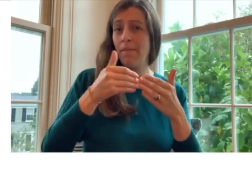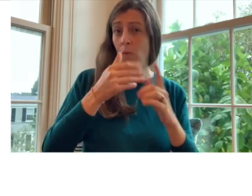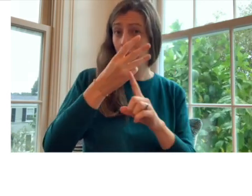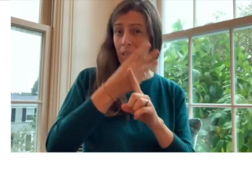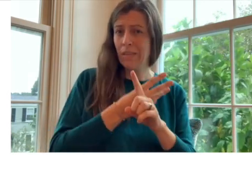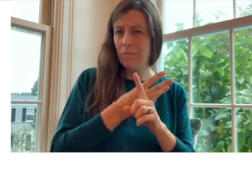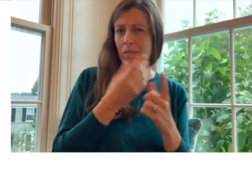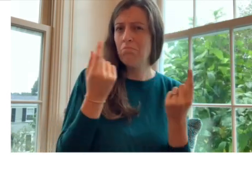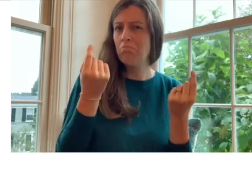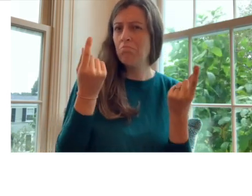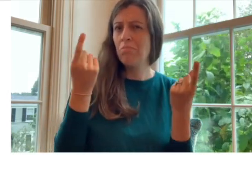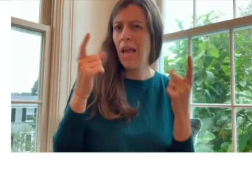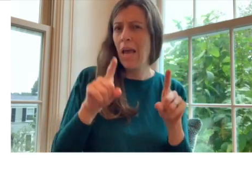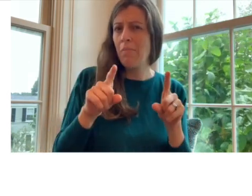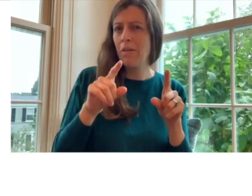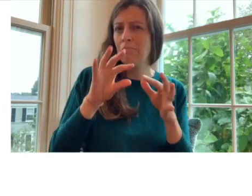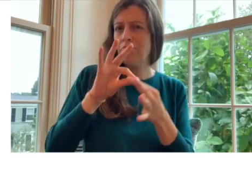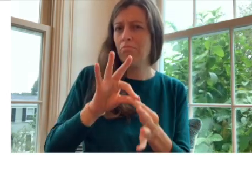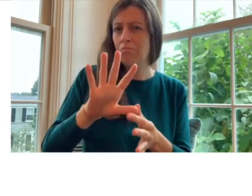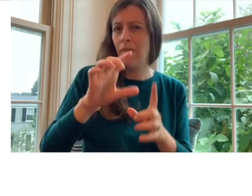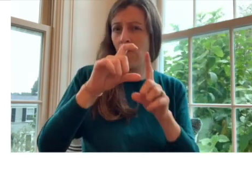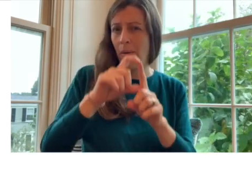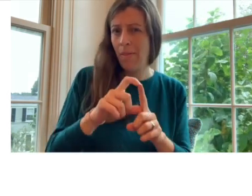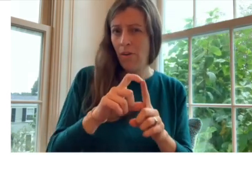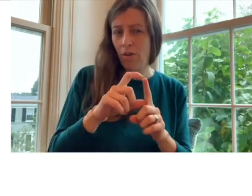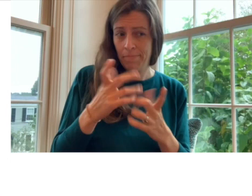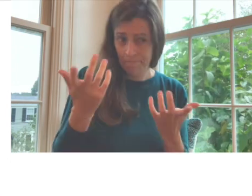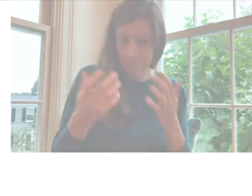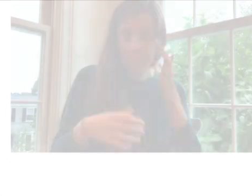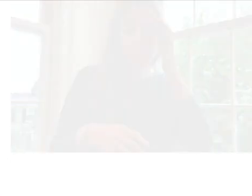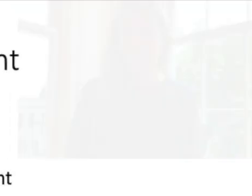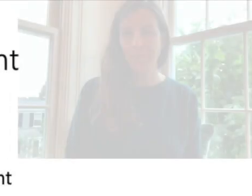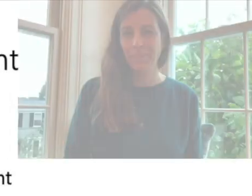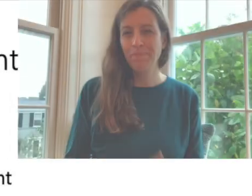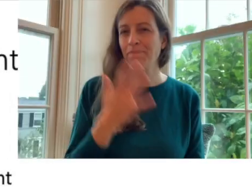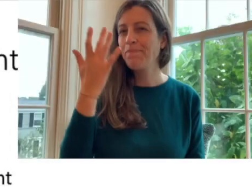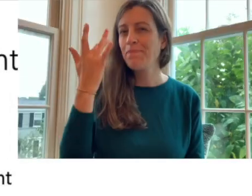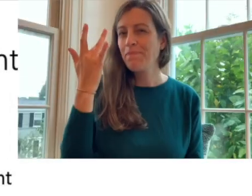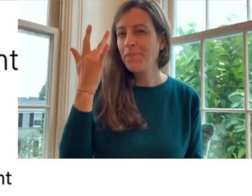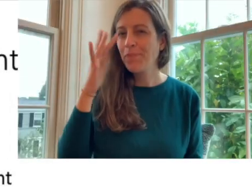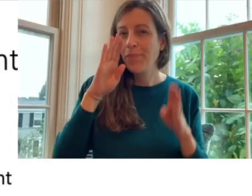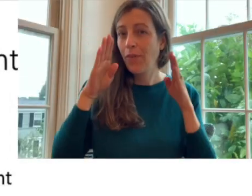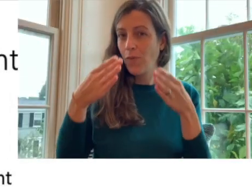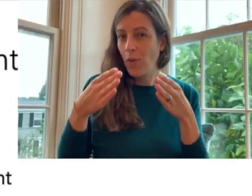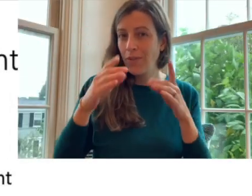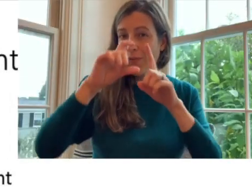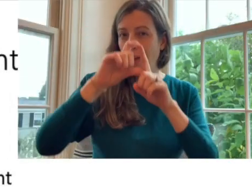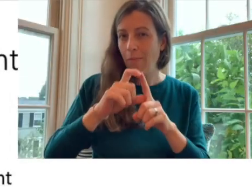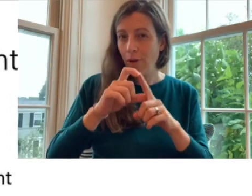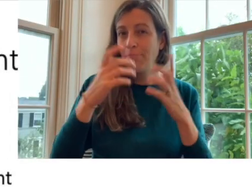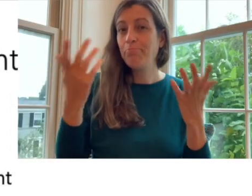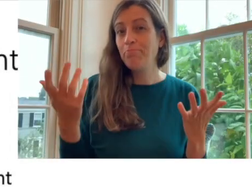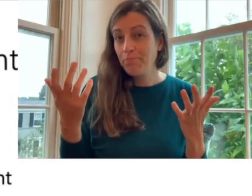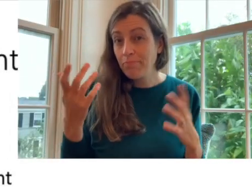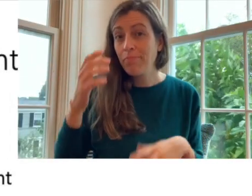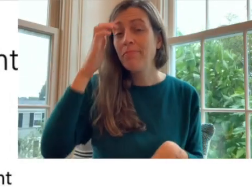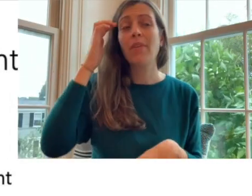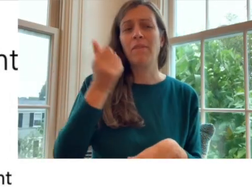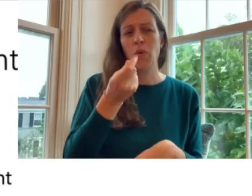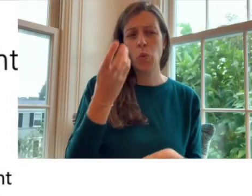child before the child is 6 months old? How does that affect their vocabulary? We focus on vocabulary for a